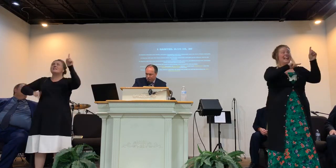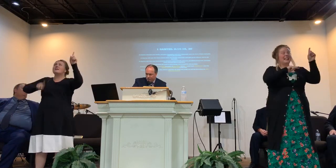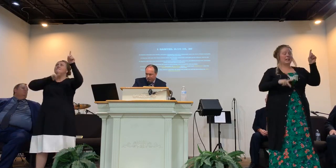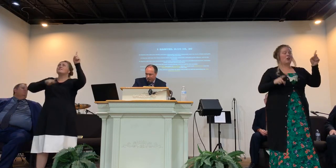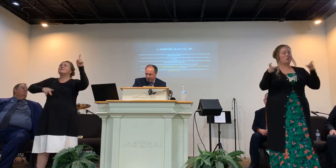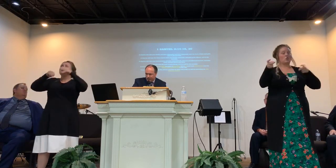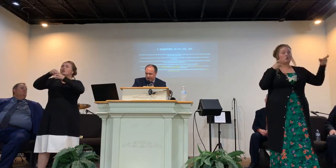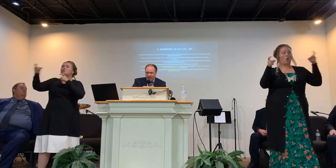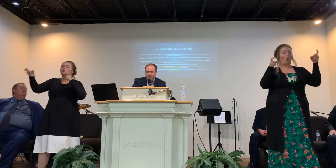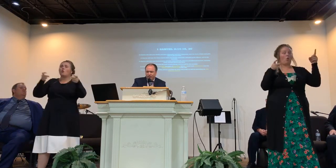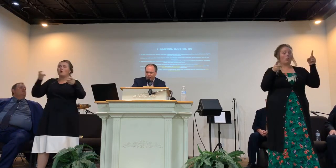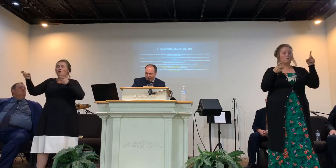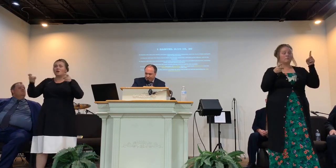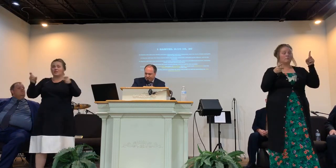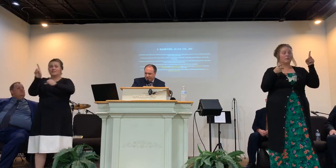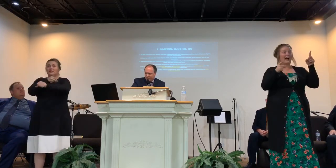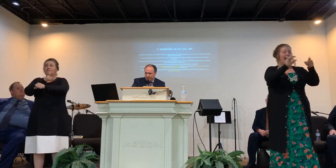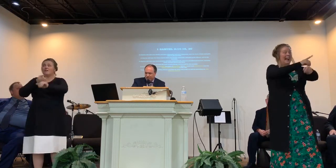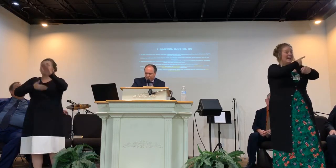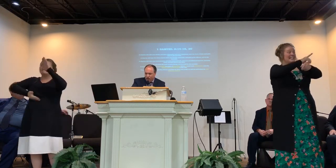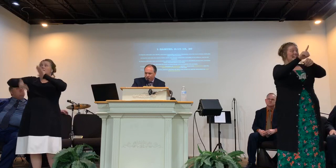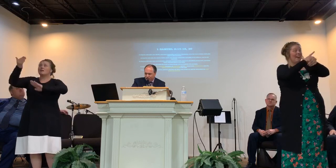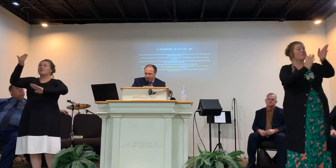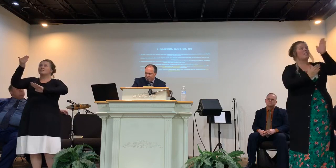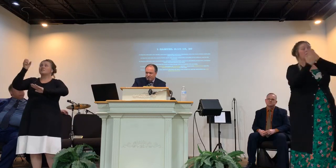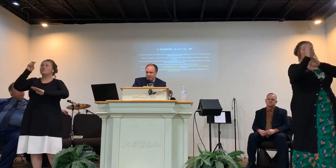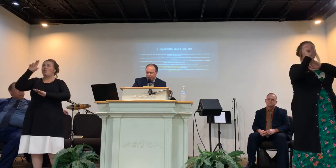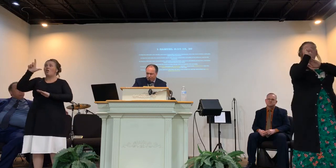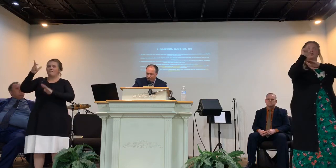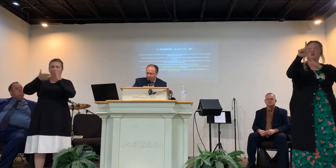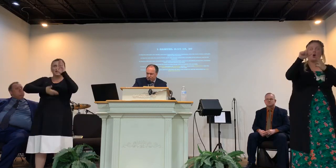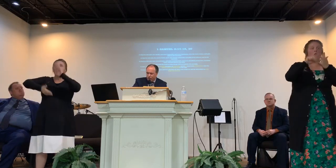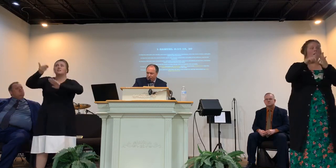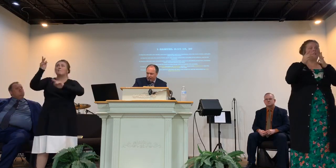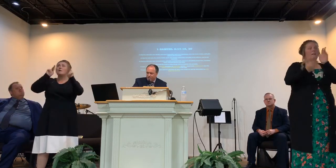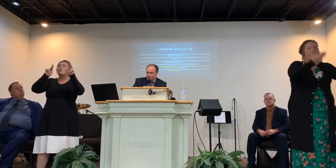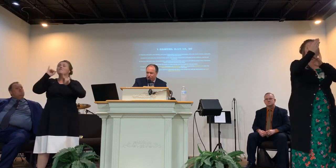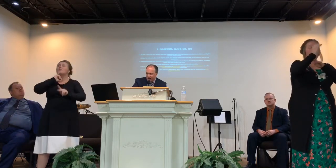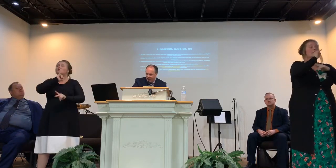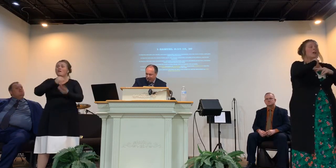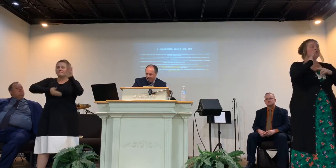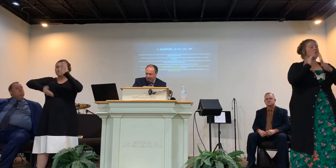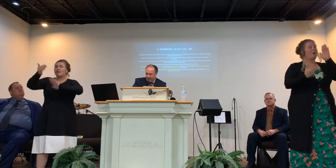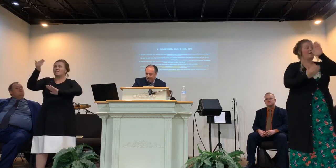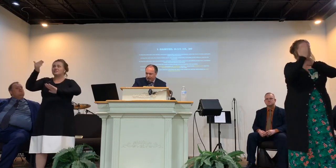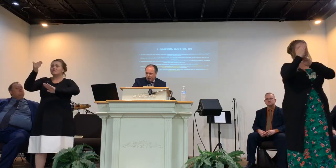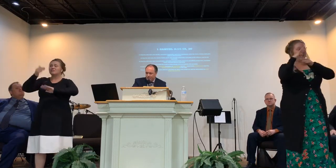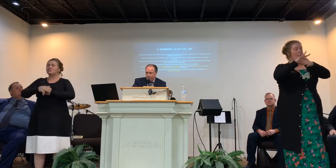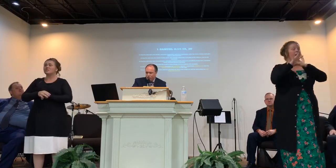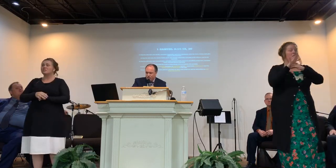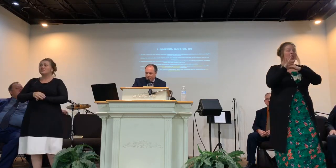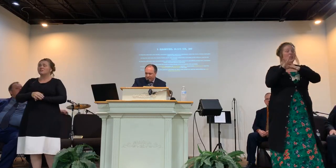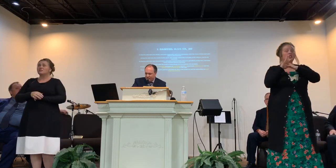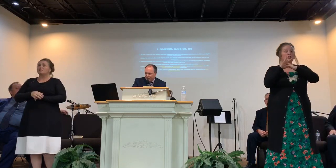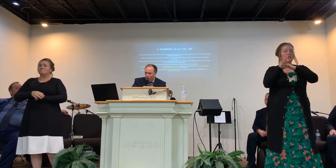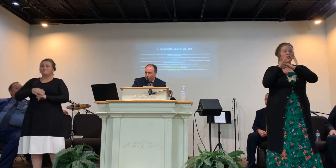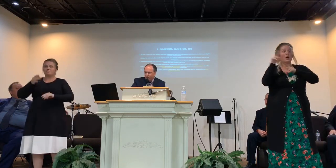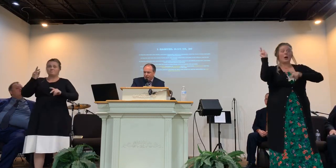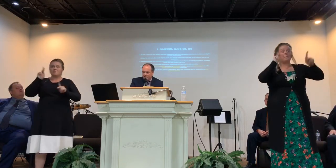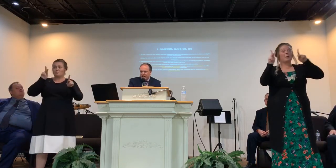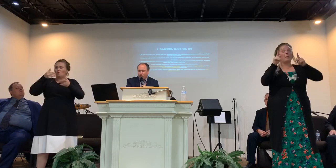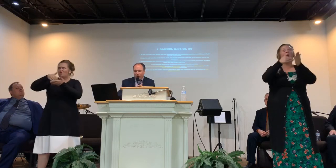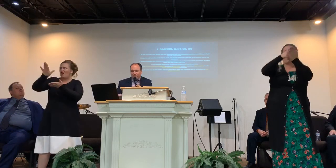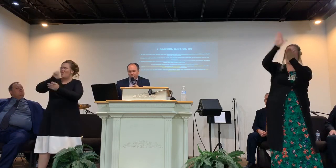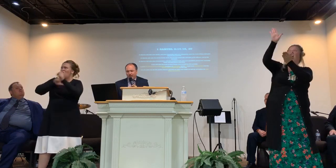control. David faced, Saul faced, the people of Israel faced carnality. The people rejected the